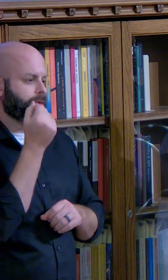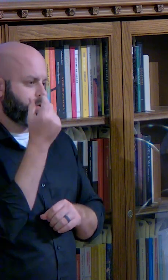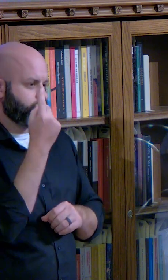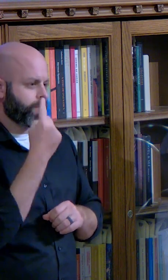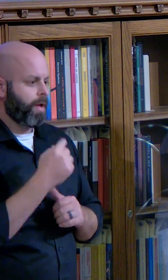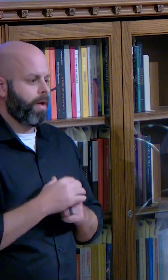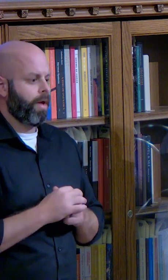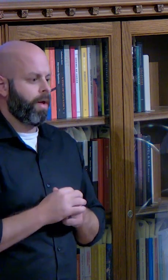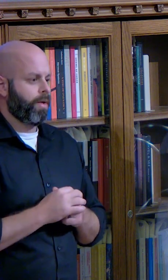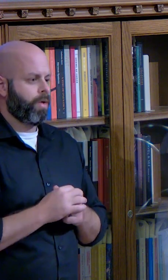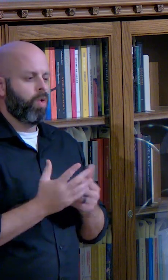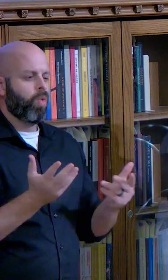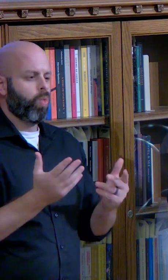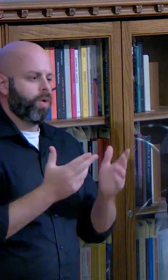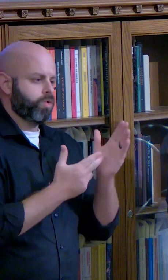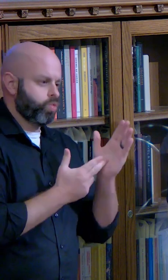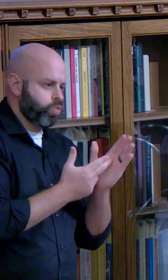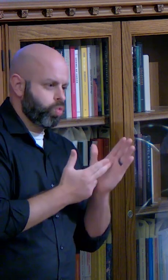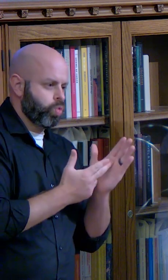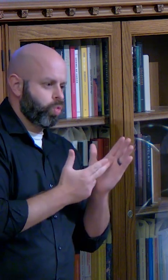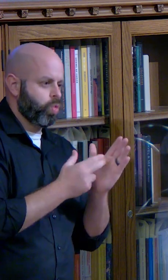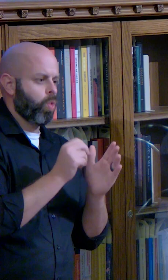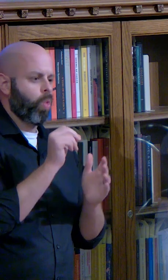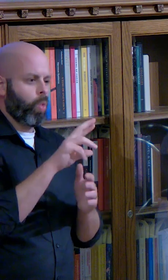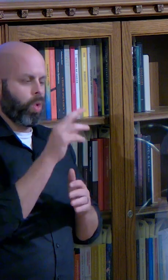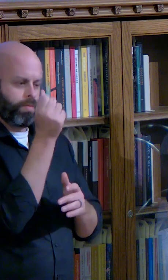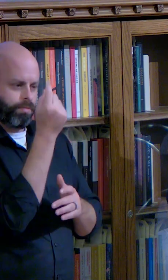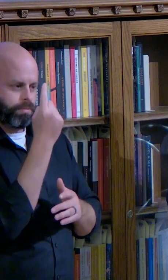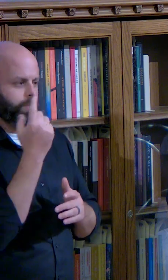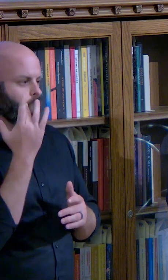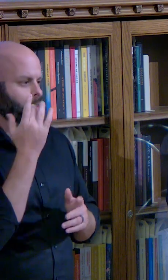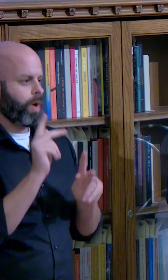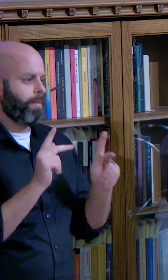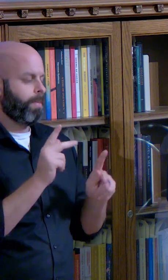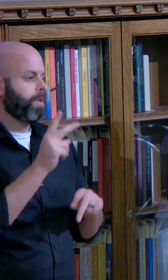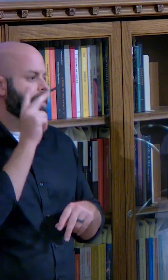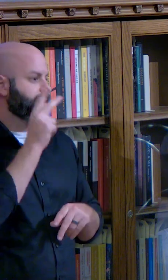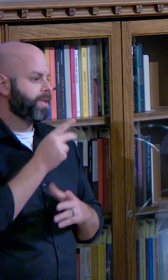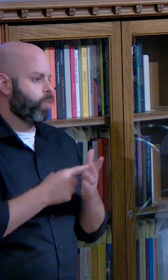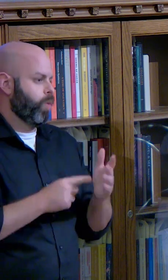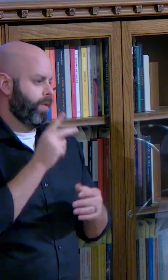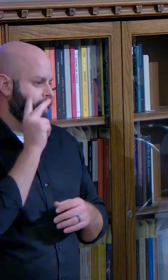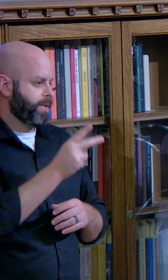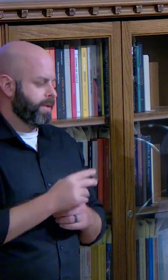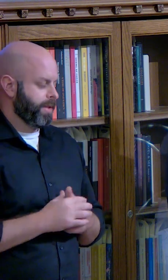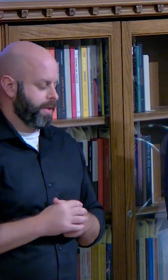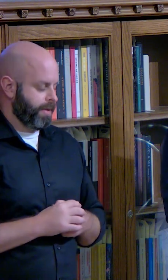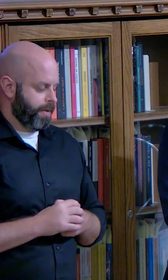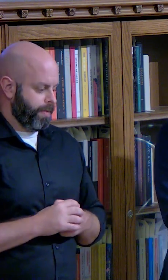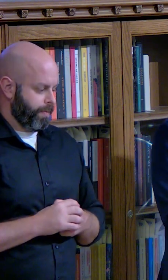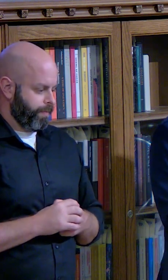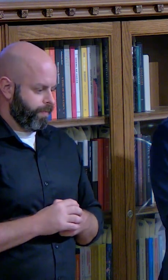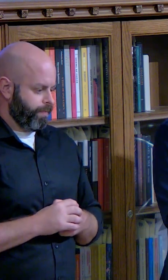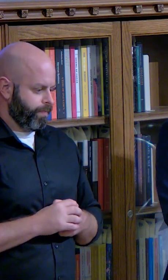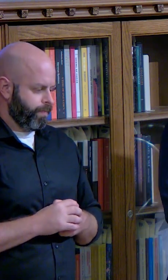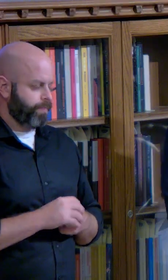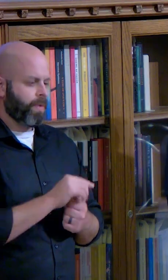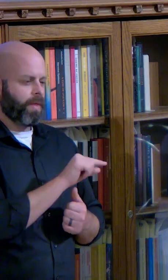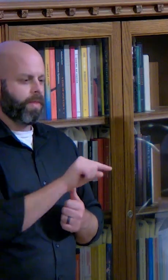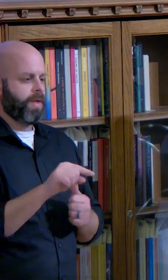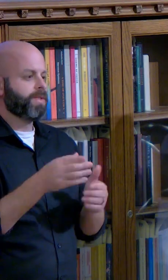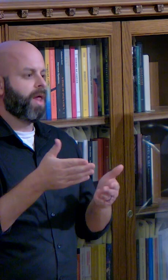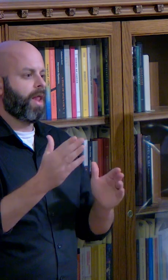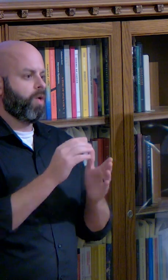understand the truth or at least comprehend why people are saying what they are saying this allows